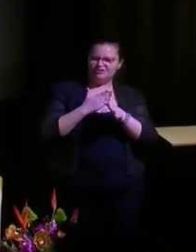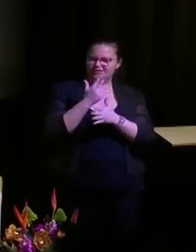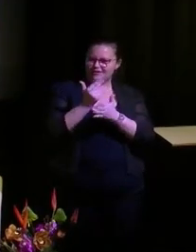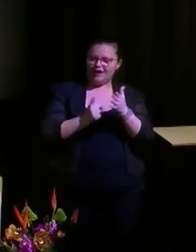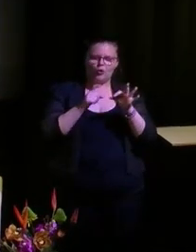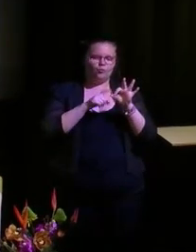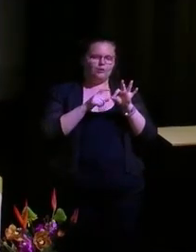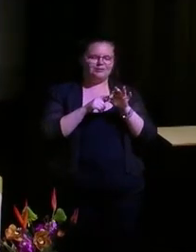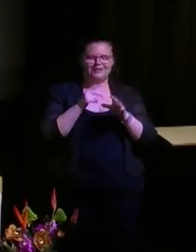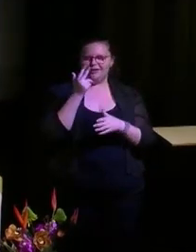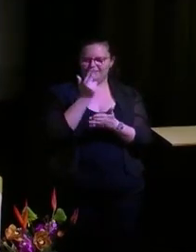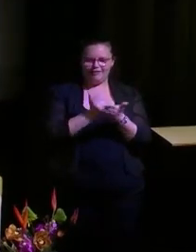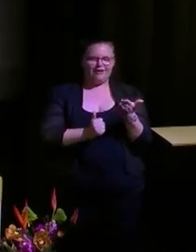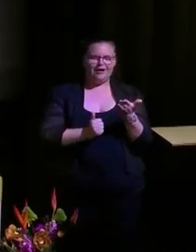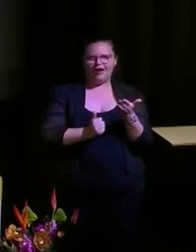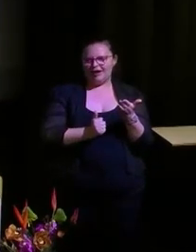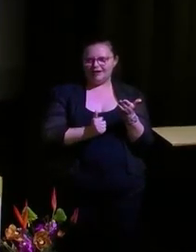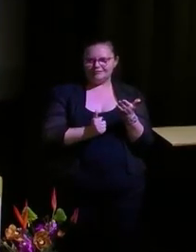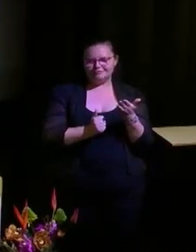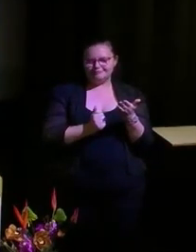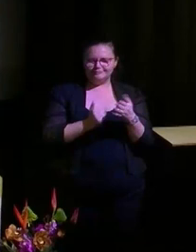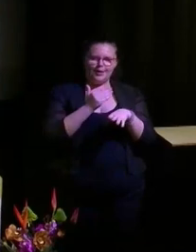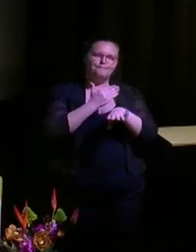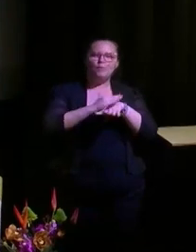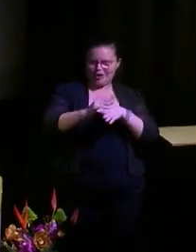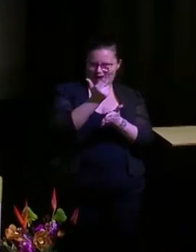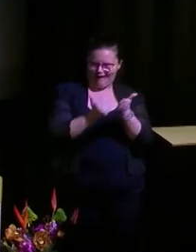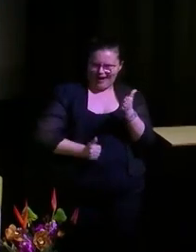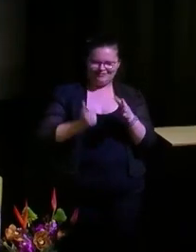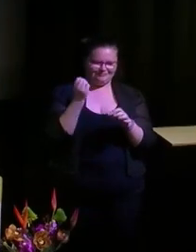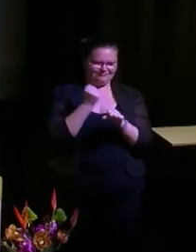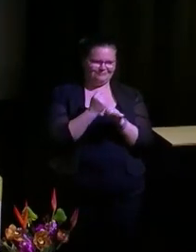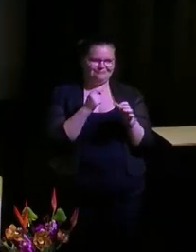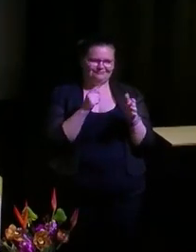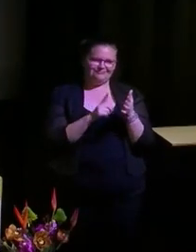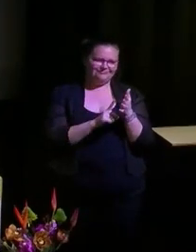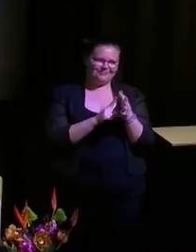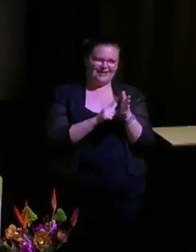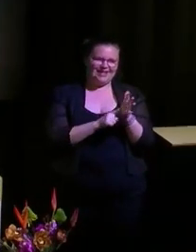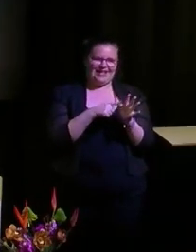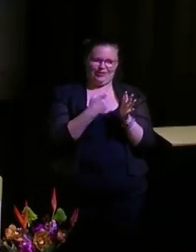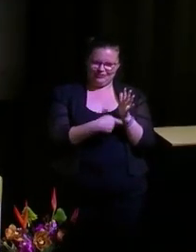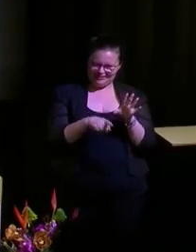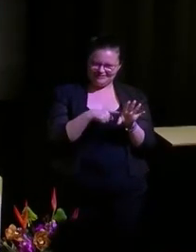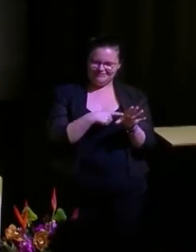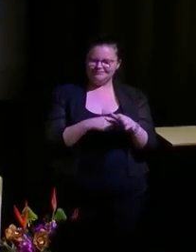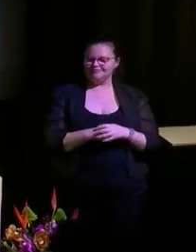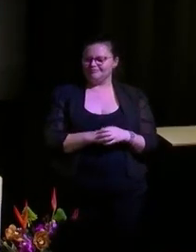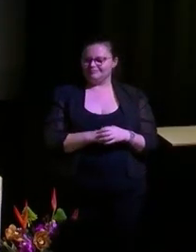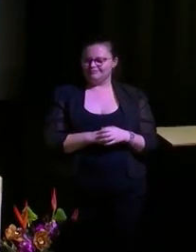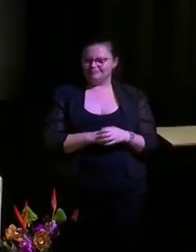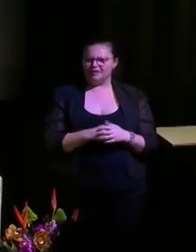Queensland Art Gallery, Gallery of Modern Art in Brisbane. Her creative practice aims to draw attention to little-known